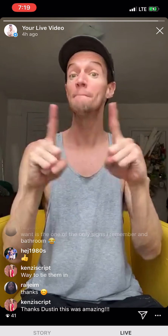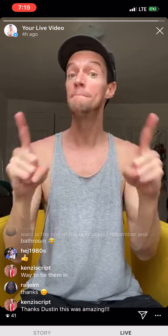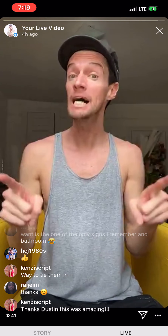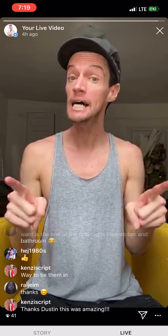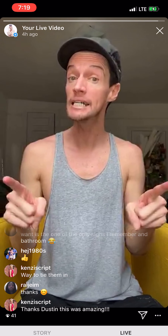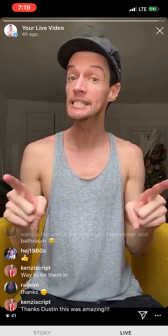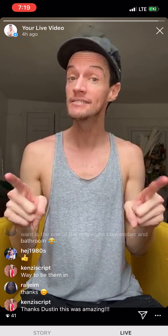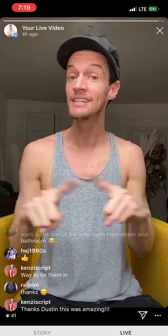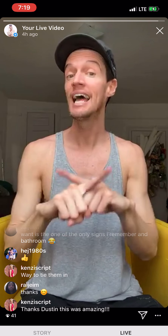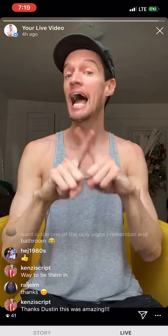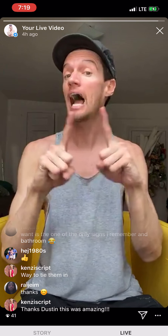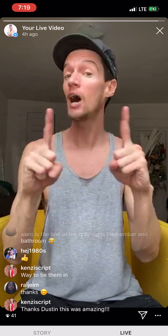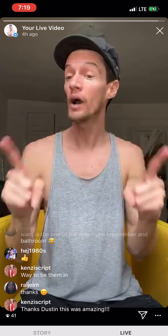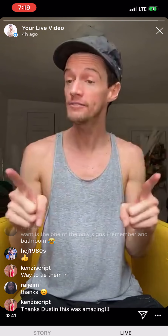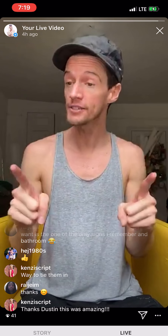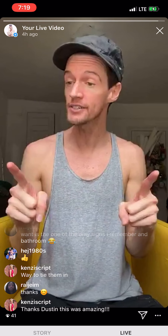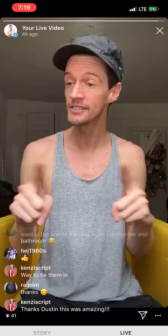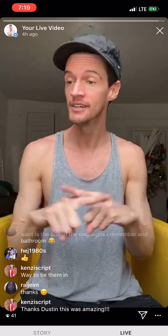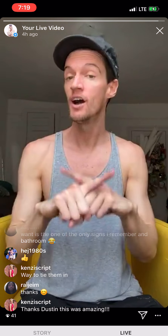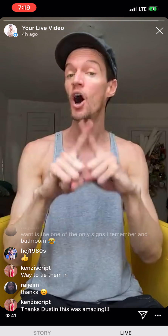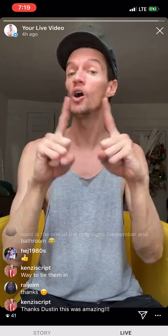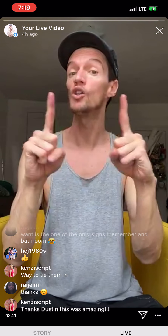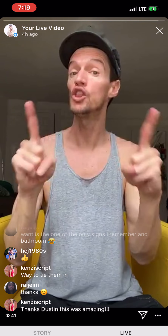But. However. Although.